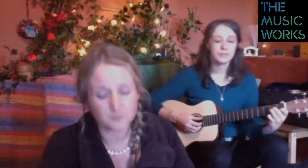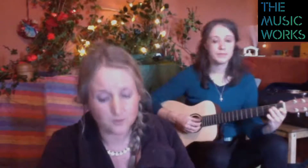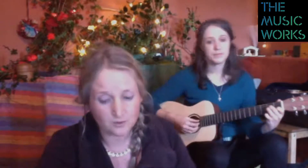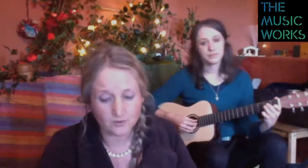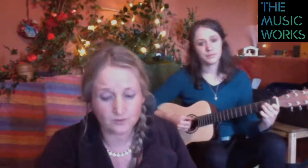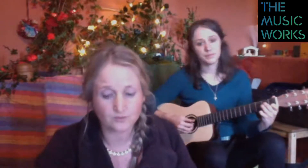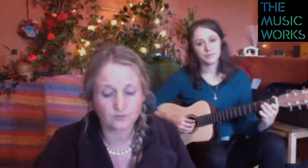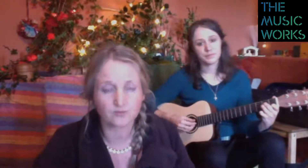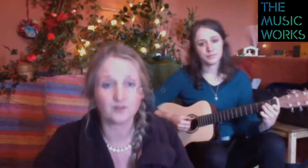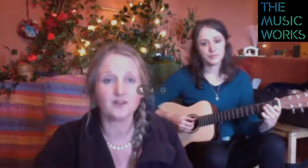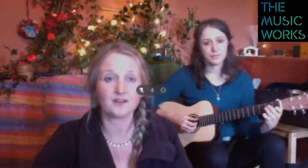moon.